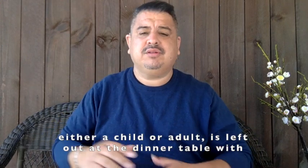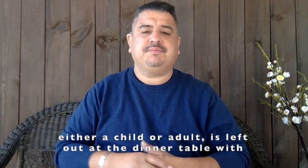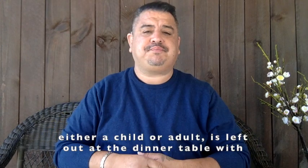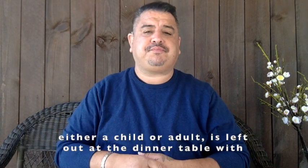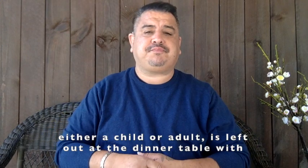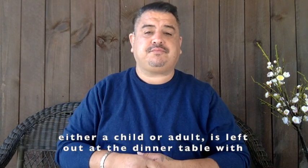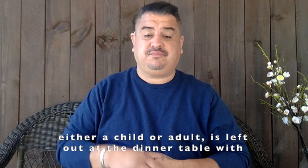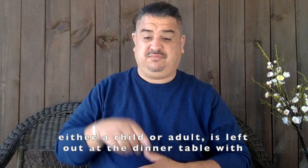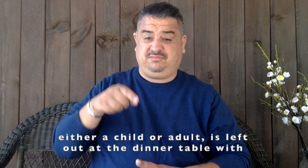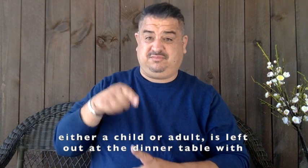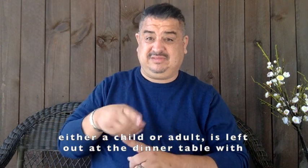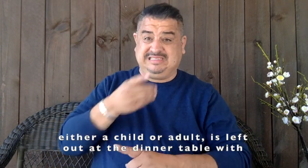dinner table